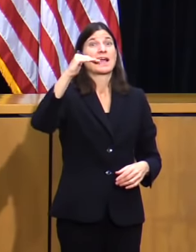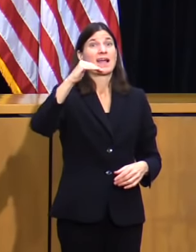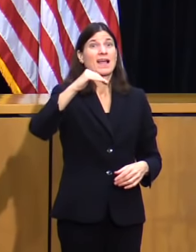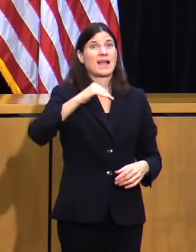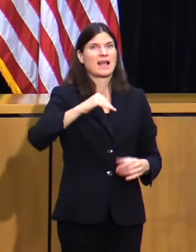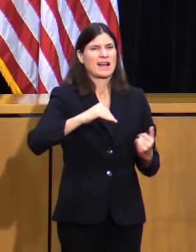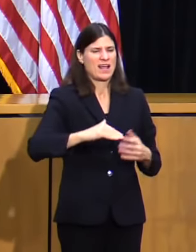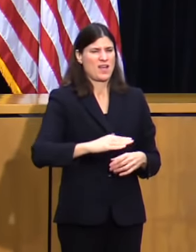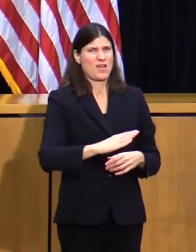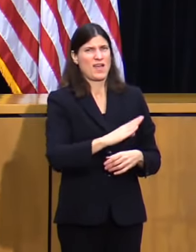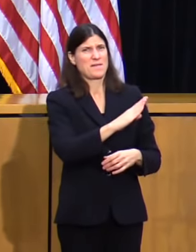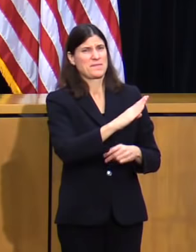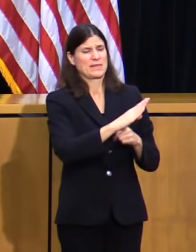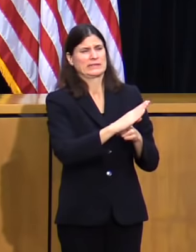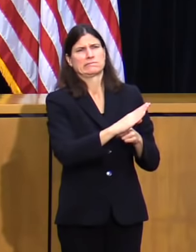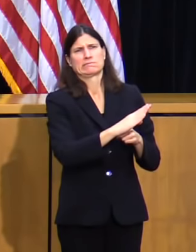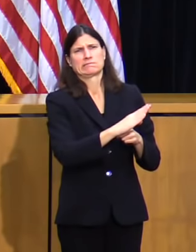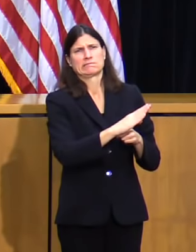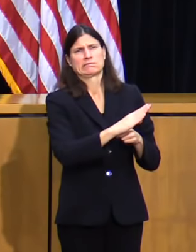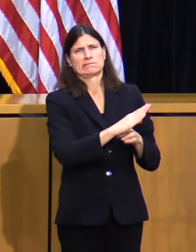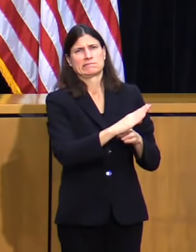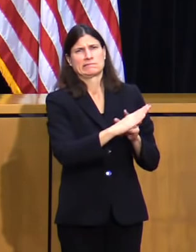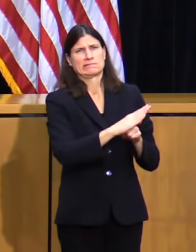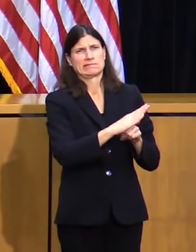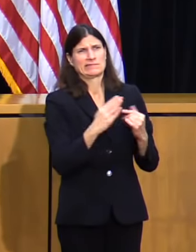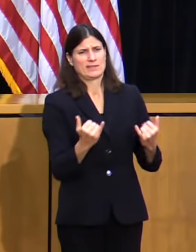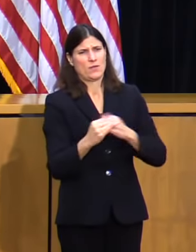But the trajectory now is sustained